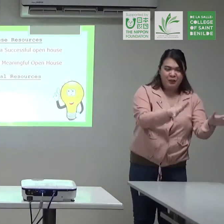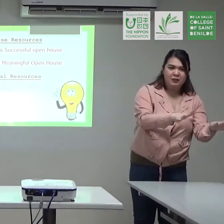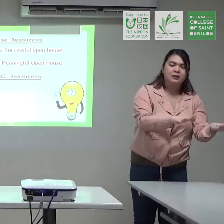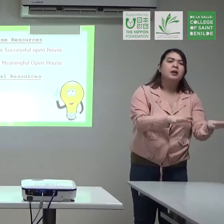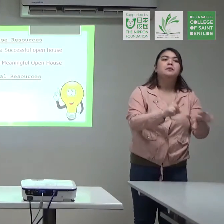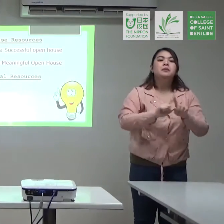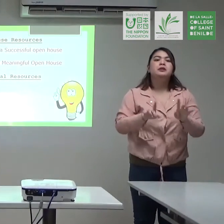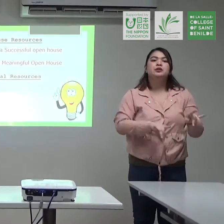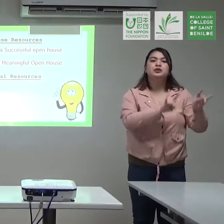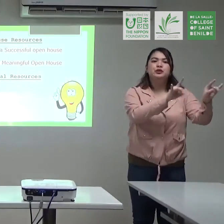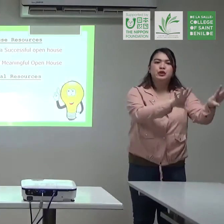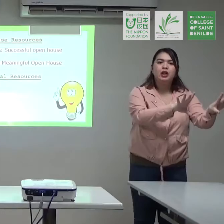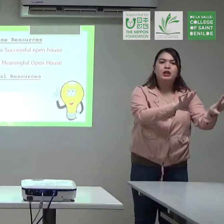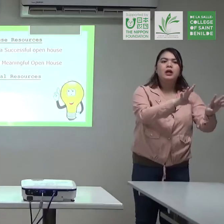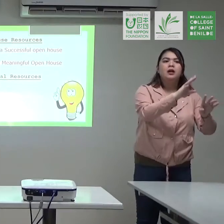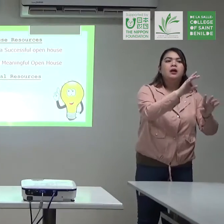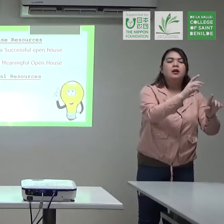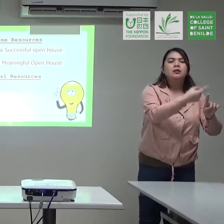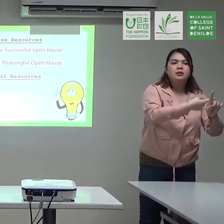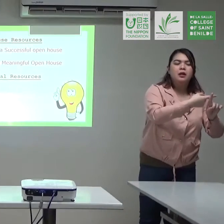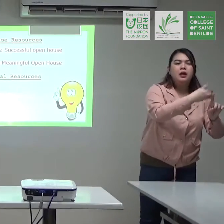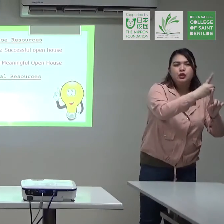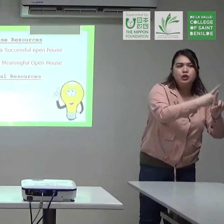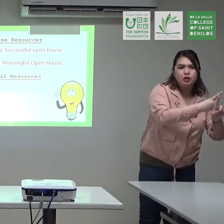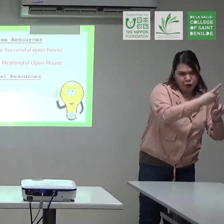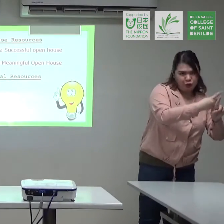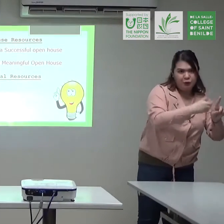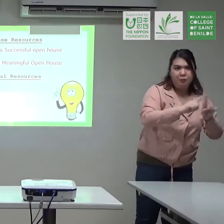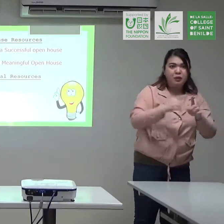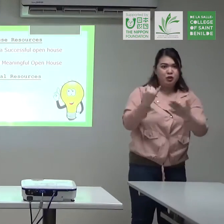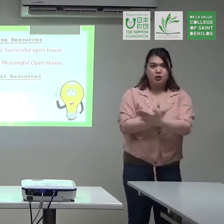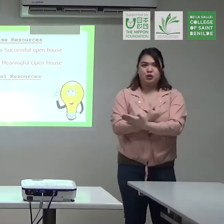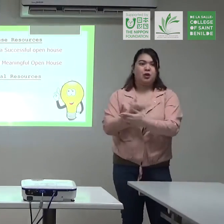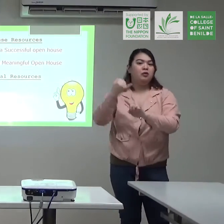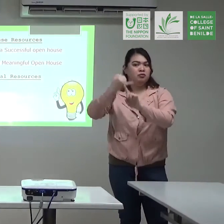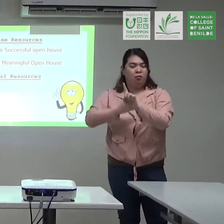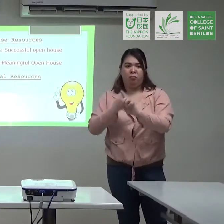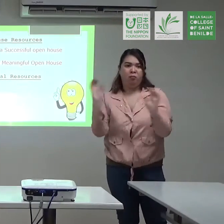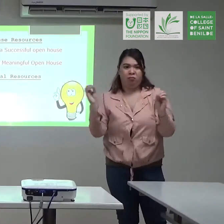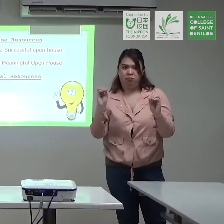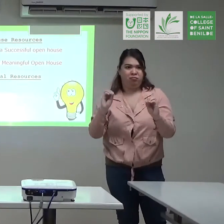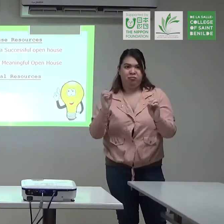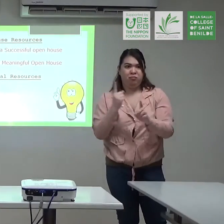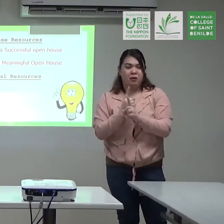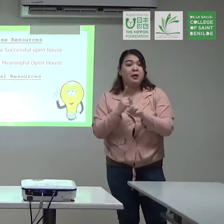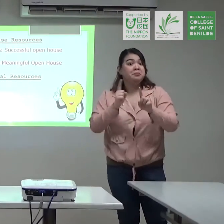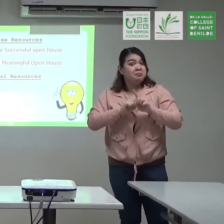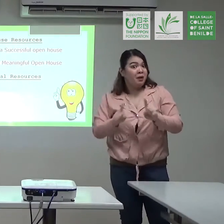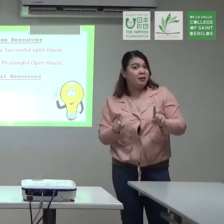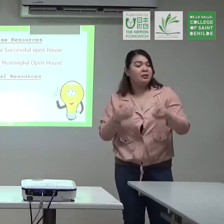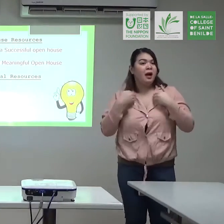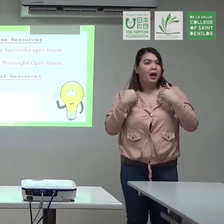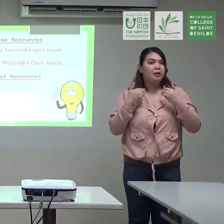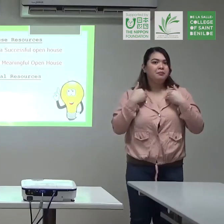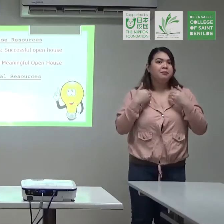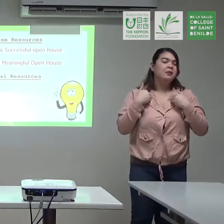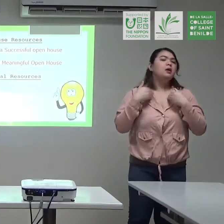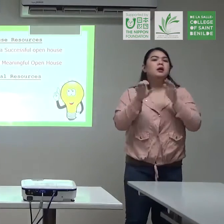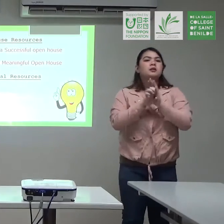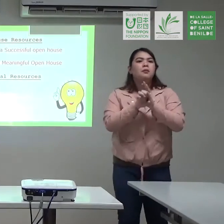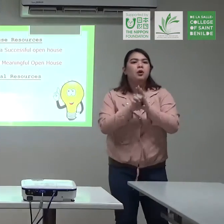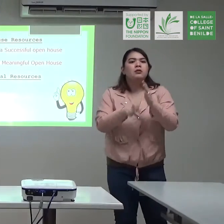Australia celebrates Christmas in December like us. But January, wala na. But anong ginawa nila? For those who have failed to